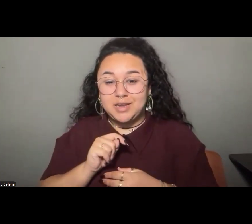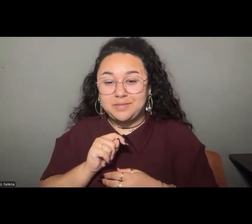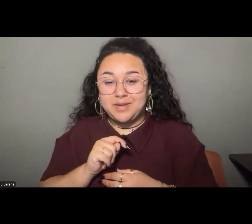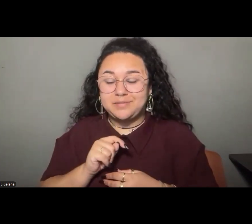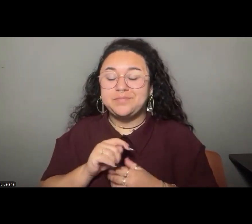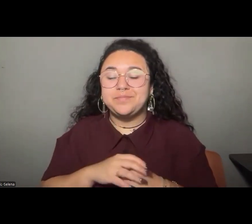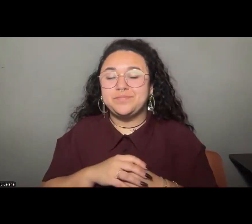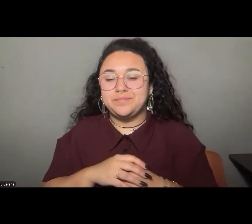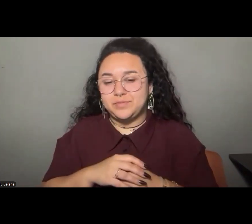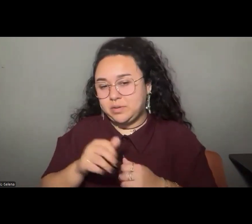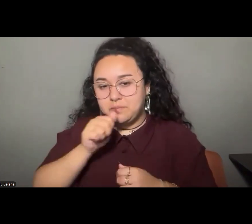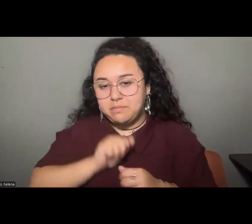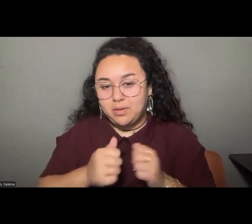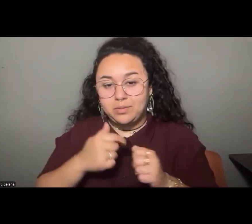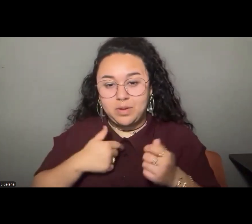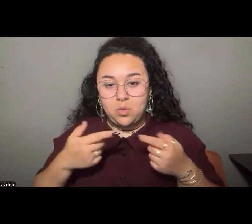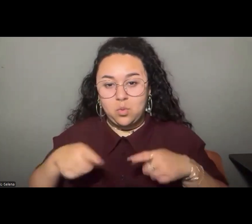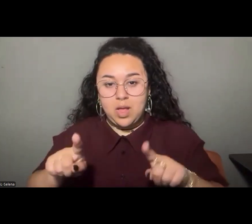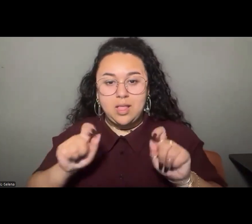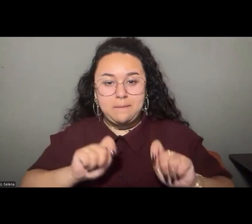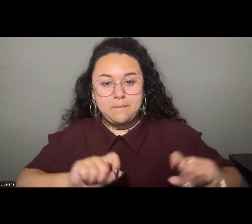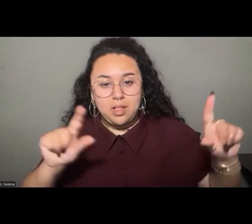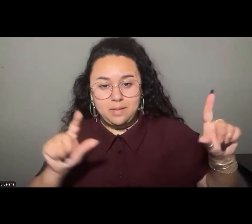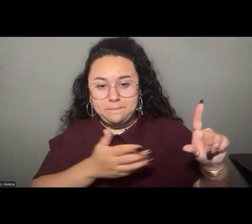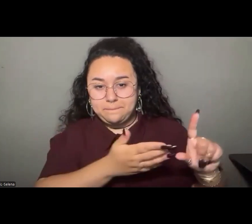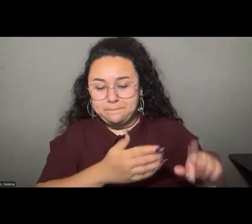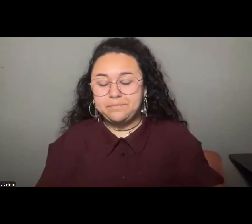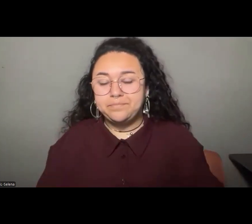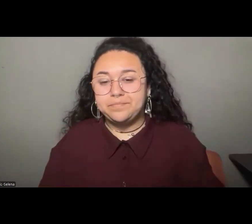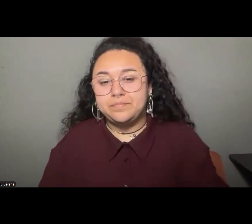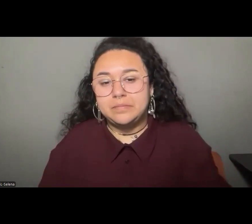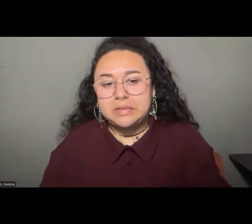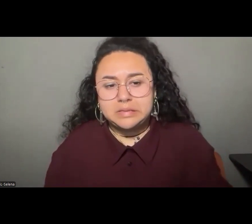me. Oh my God, did it go away? Hold on.